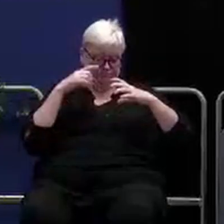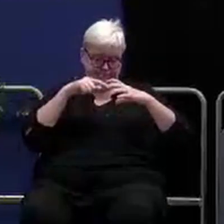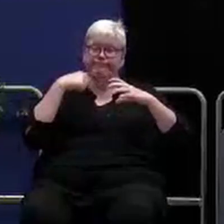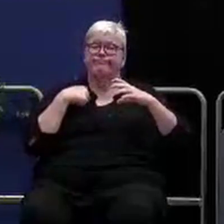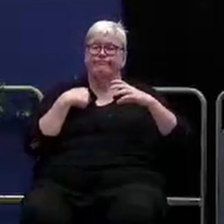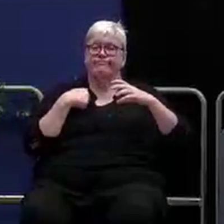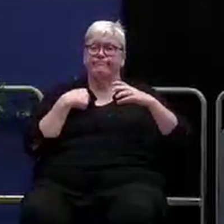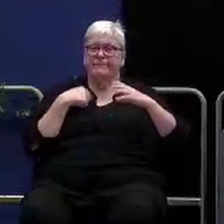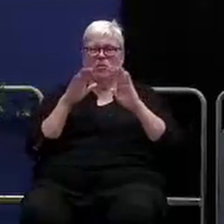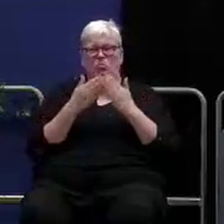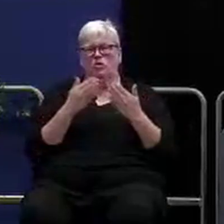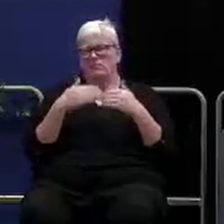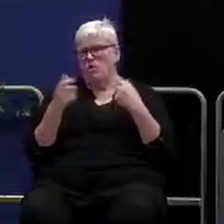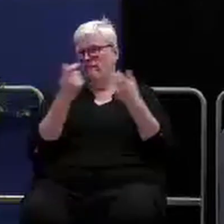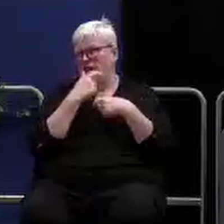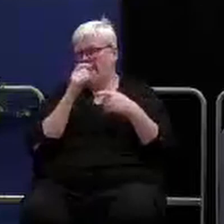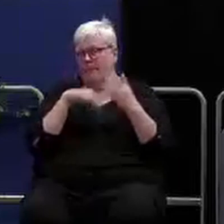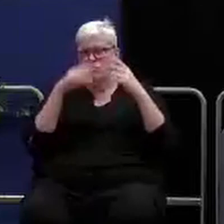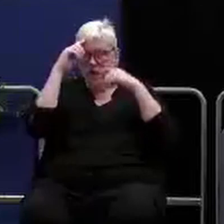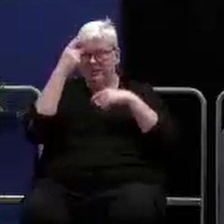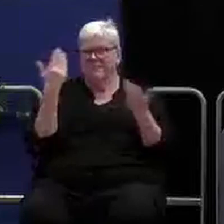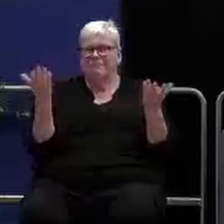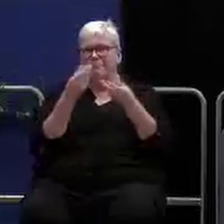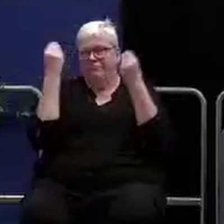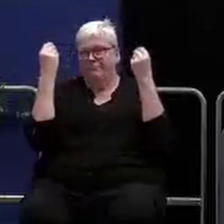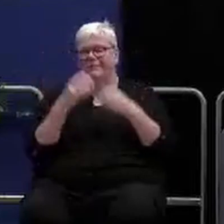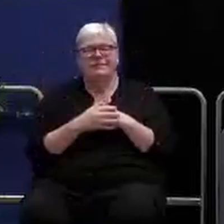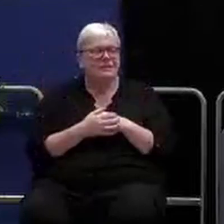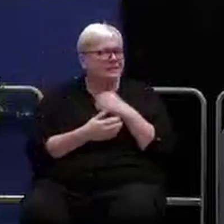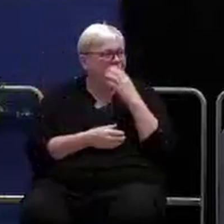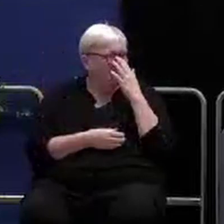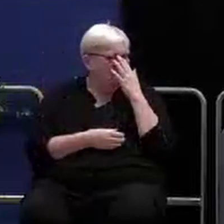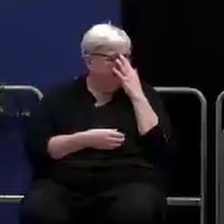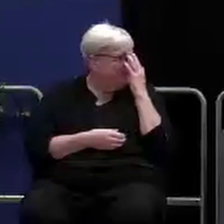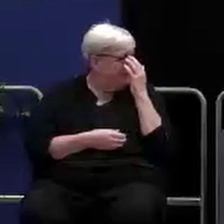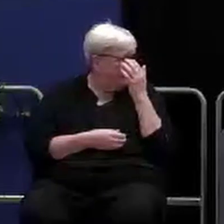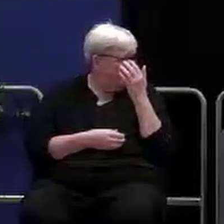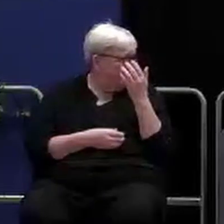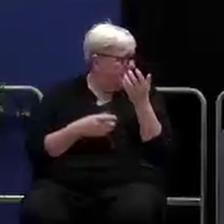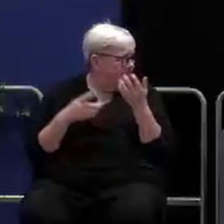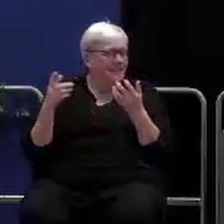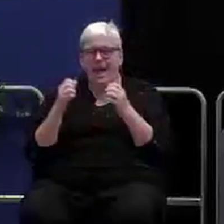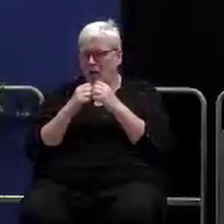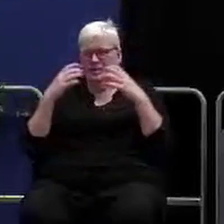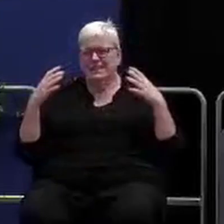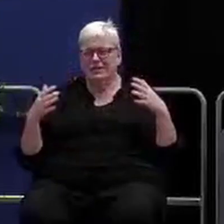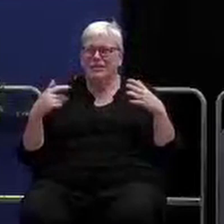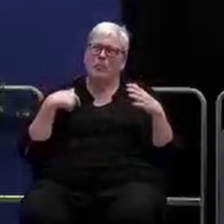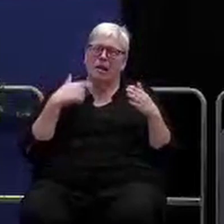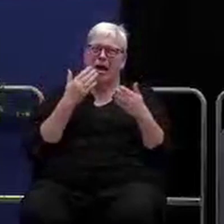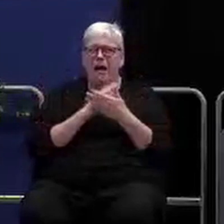books are much more fun than brains. I was going to say I would disagree, but I'm not sure.